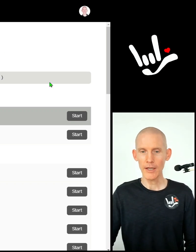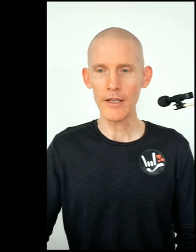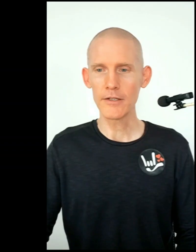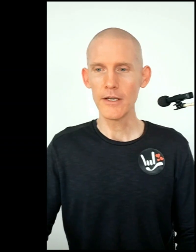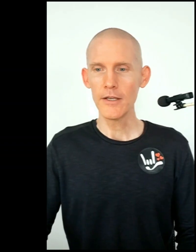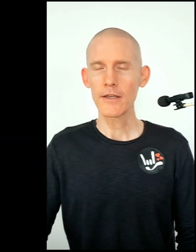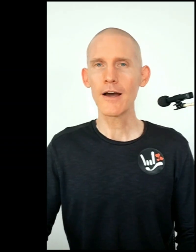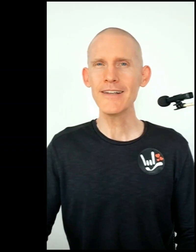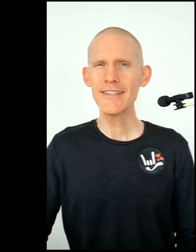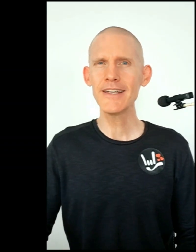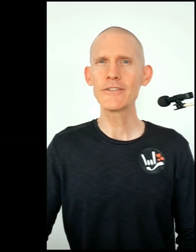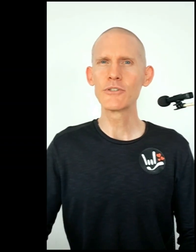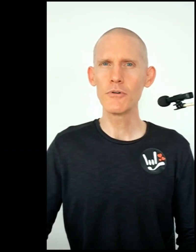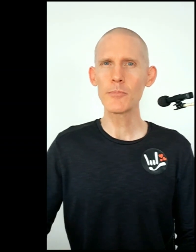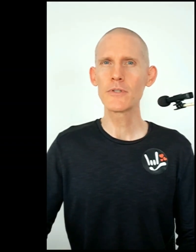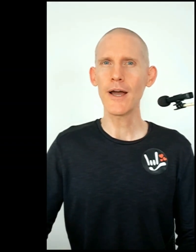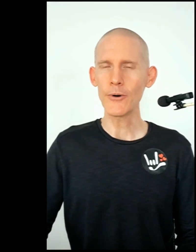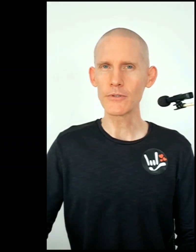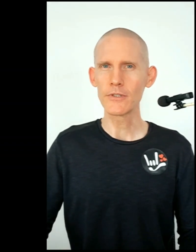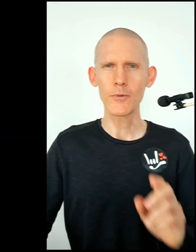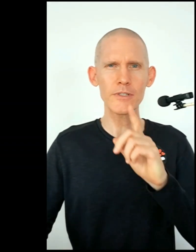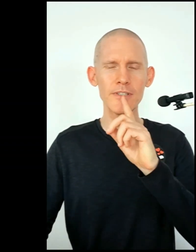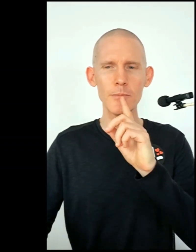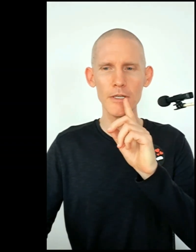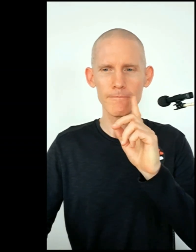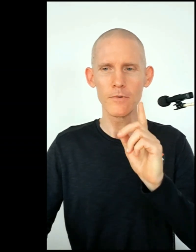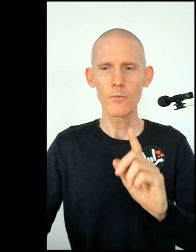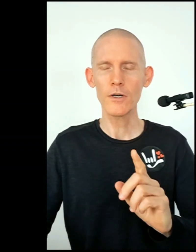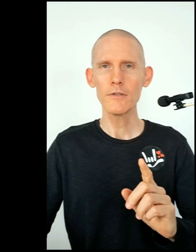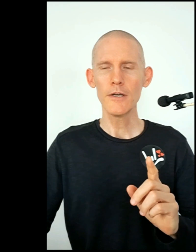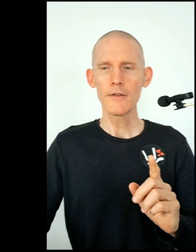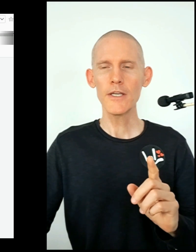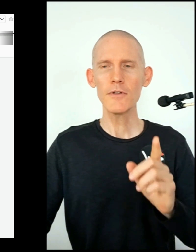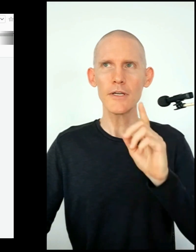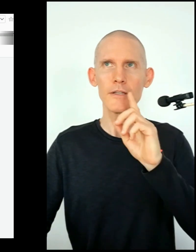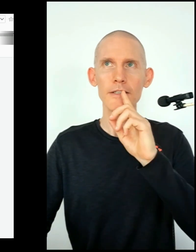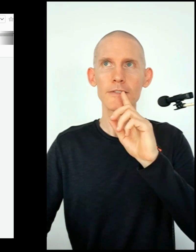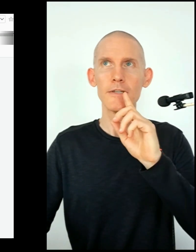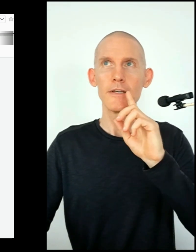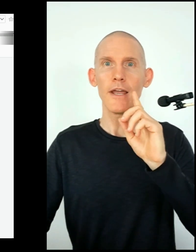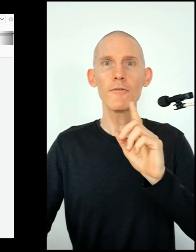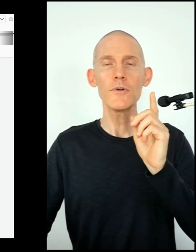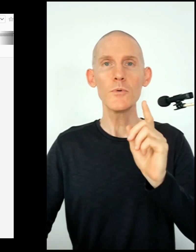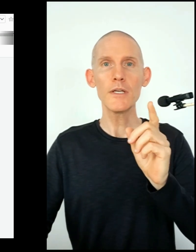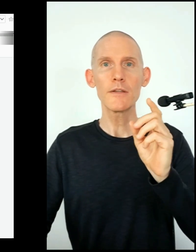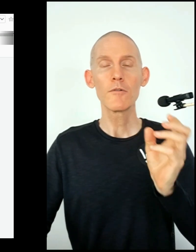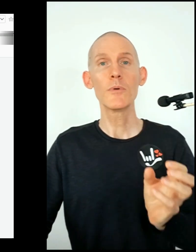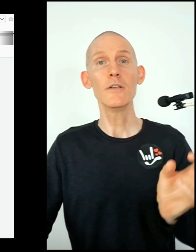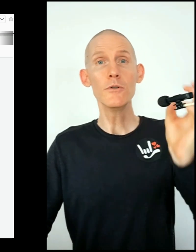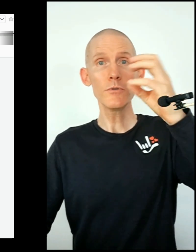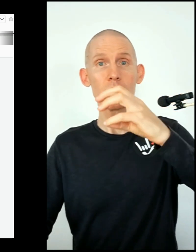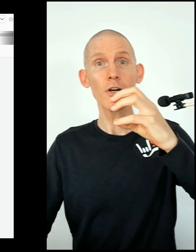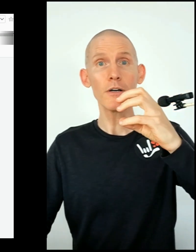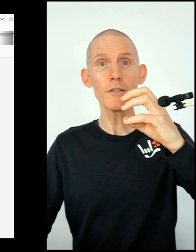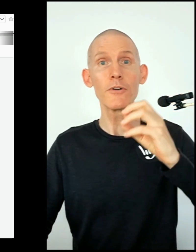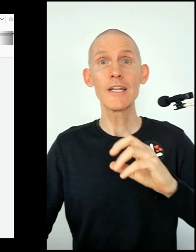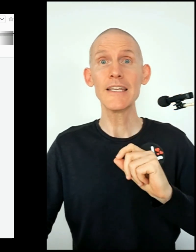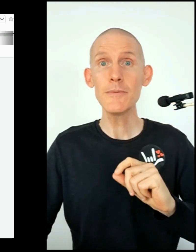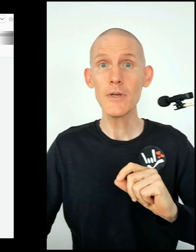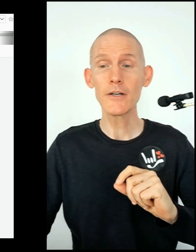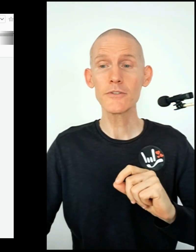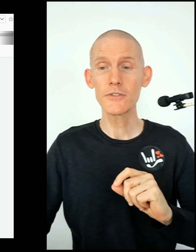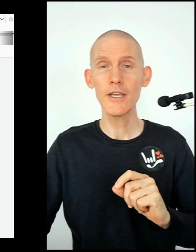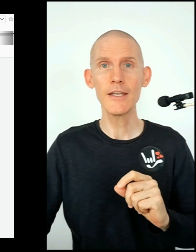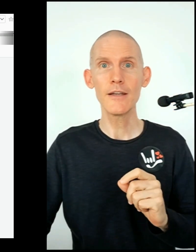Mix, and the content is dripped out. Now, what does that mean? Well, think of it like this. Every week, there will be a new chunk. You'll get